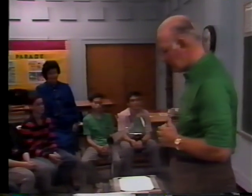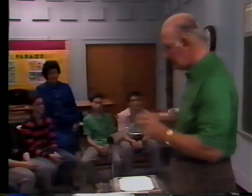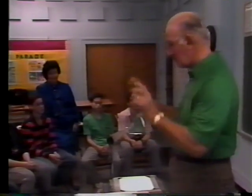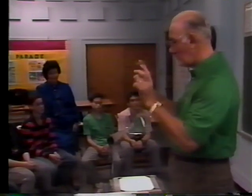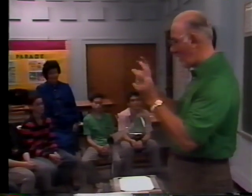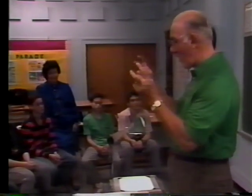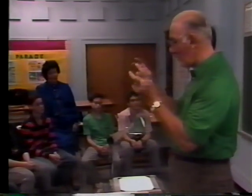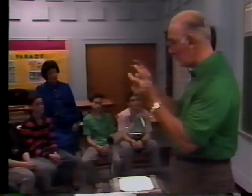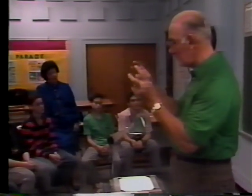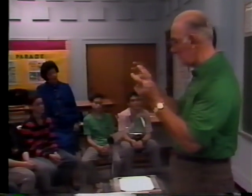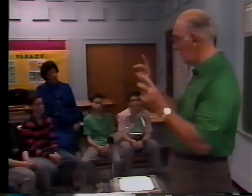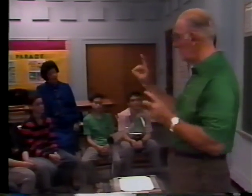Quote,